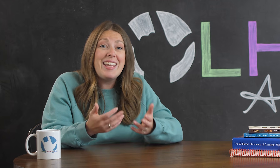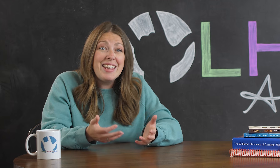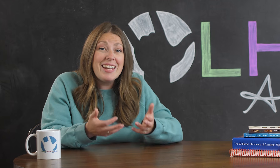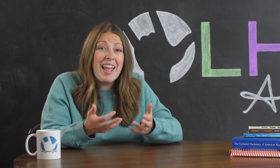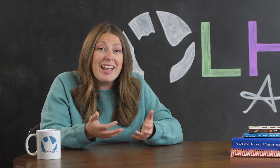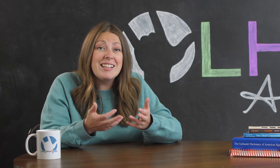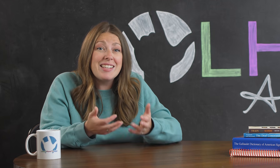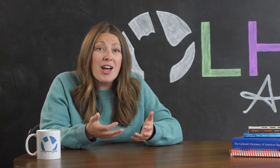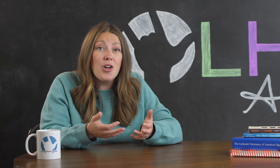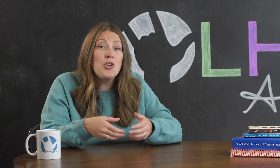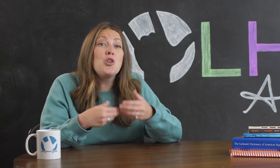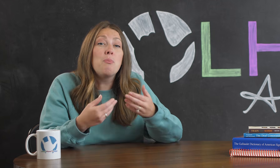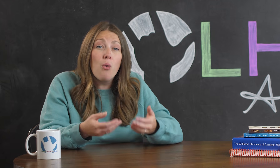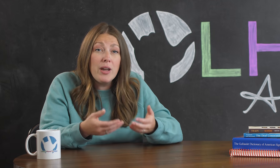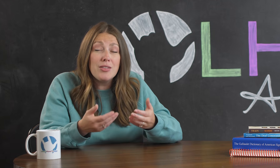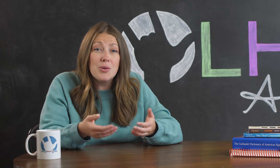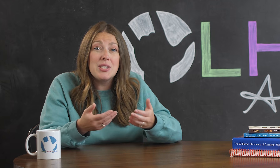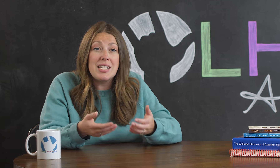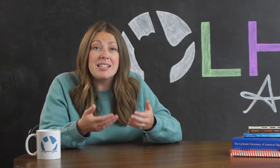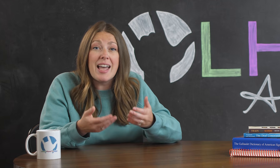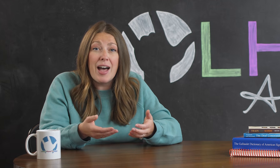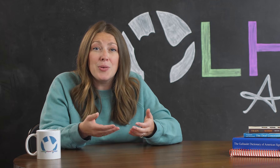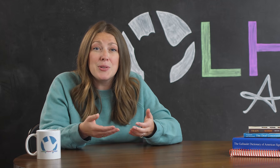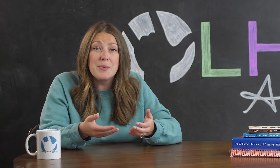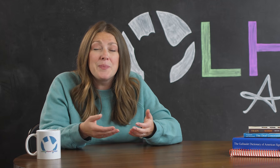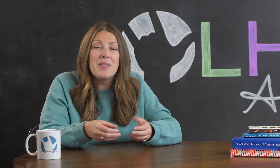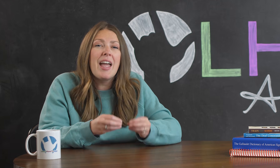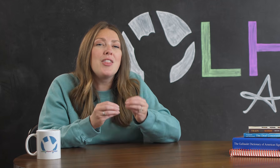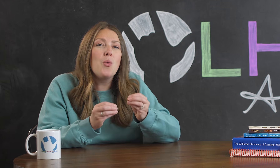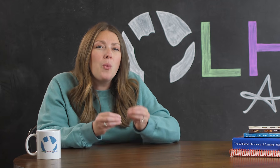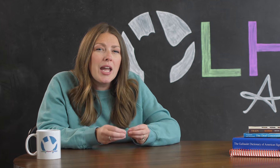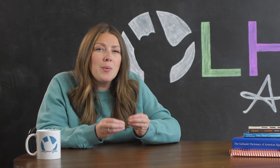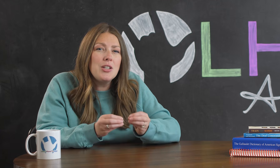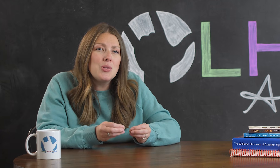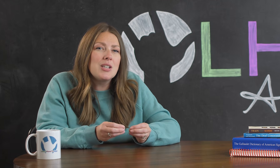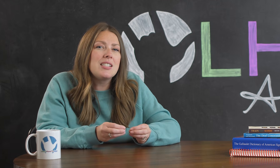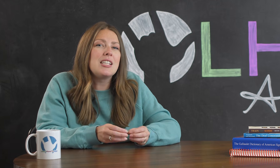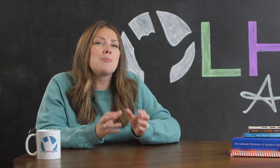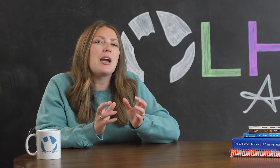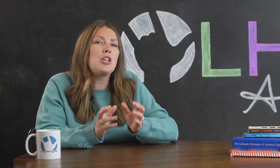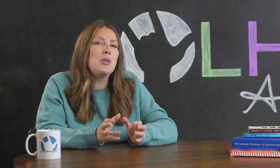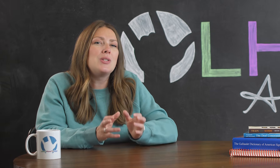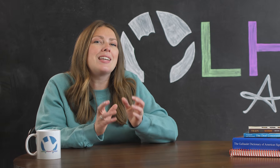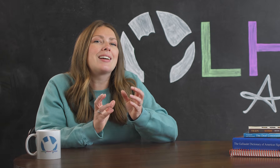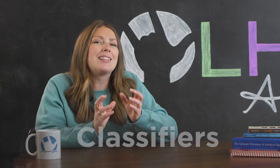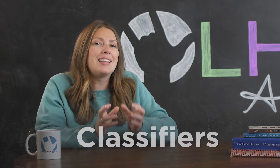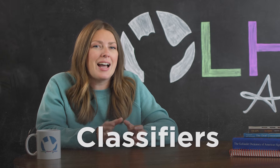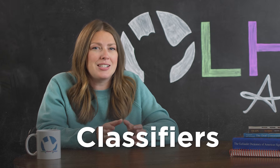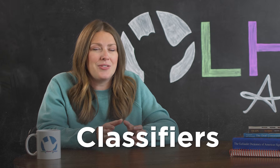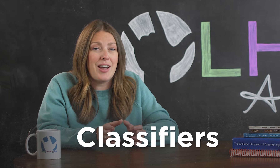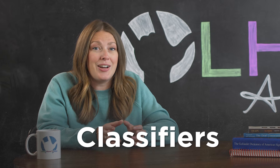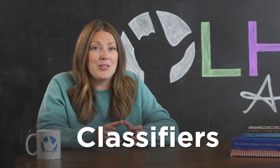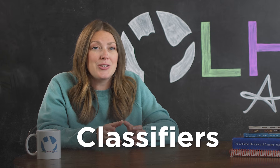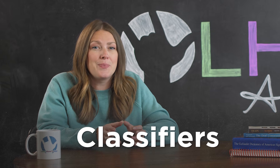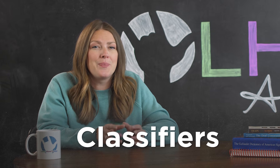In ASL, you point those things out. And the way we do this is by using classifiers.